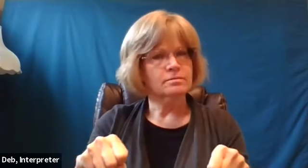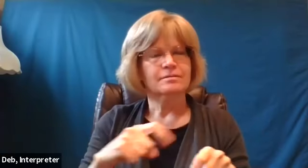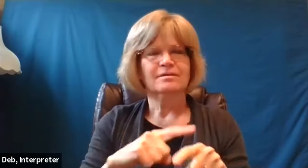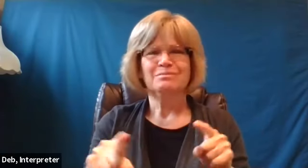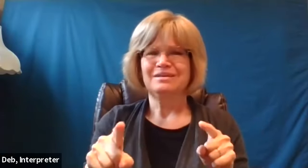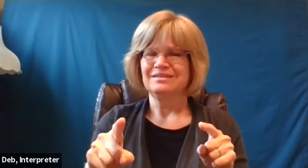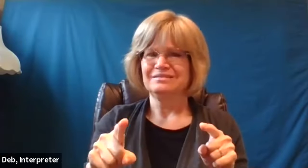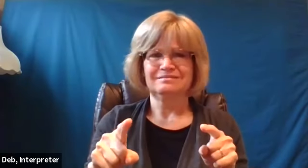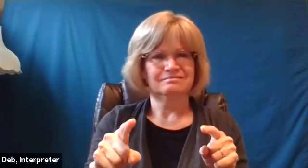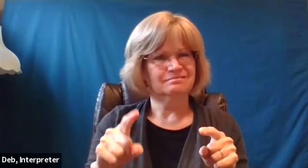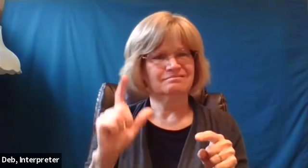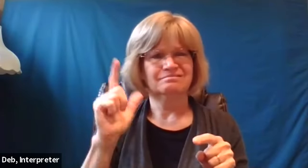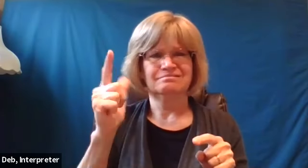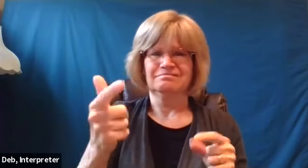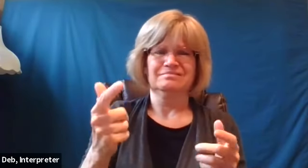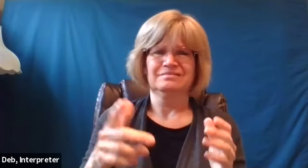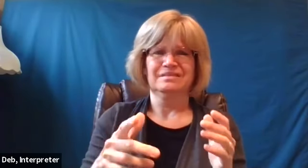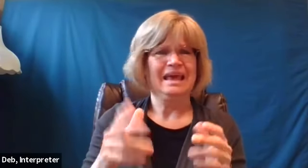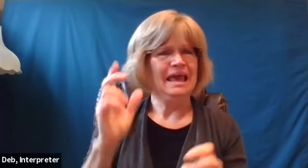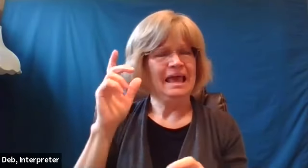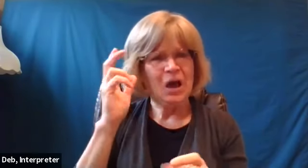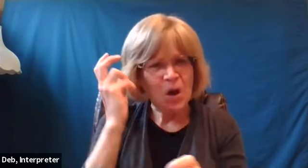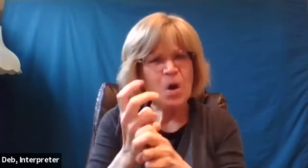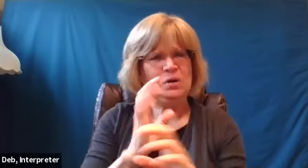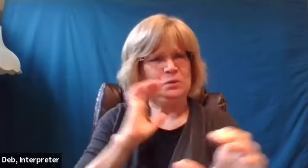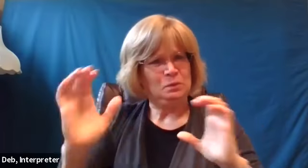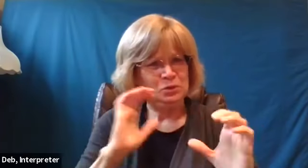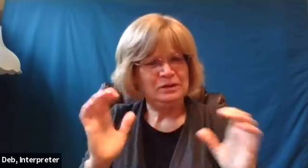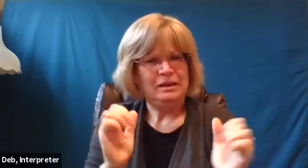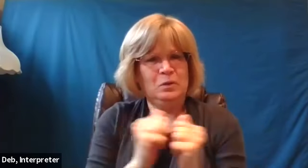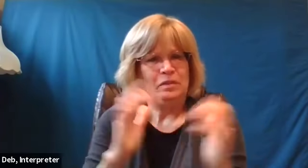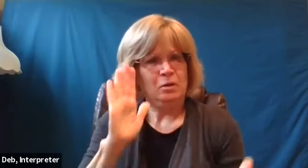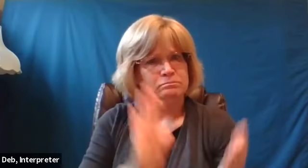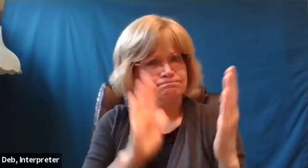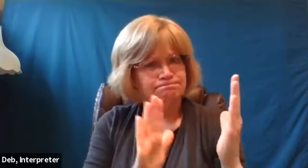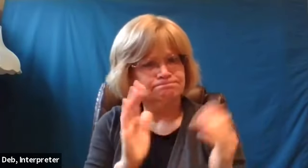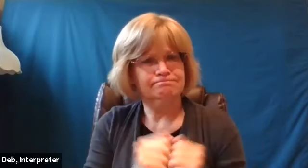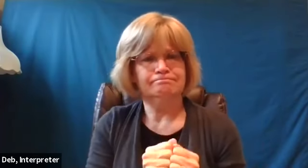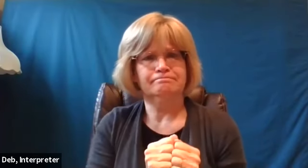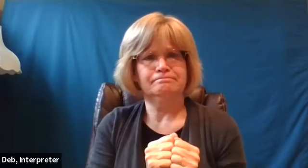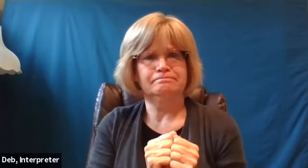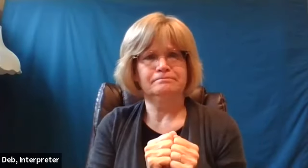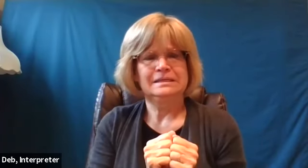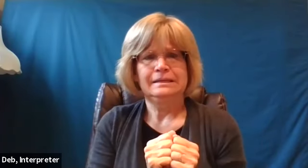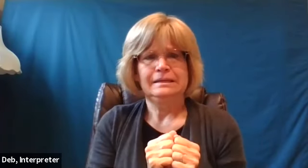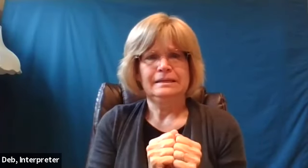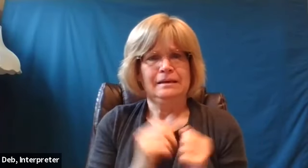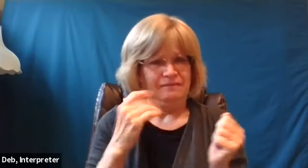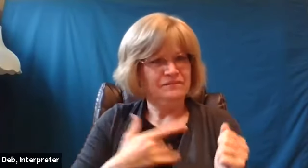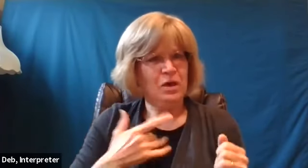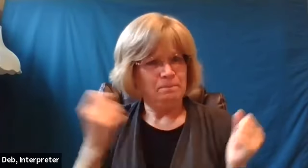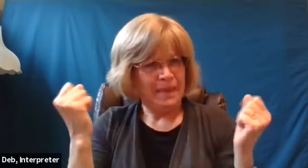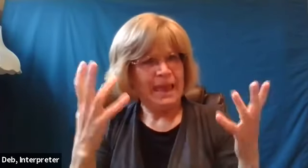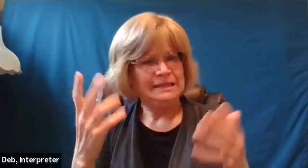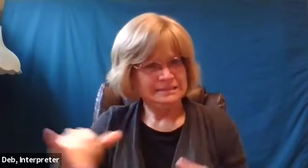it difficult to communicate with my friends without seeing them, and found out that I wasn't the only teen feeling this way.